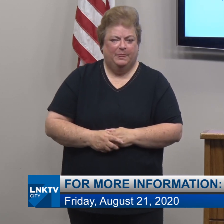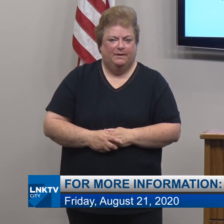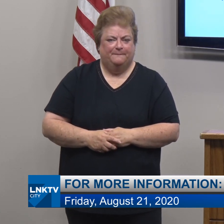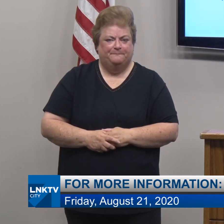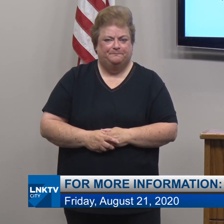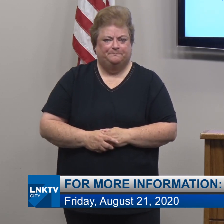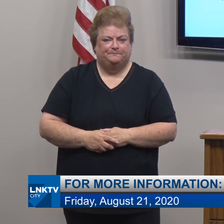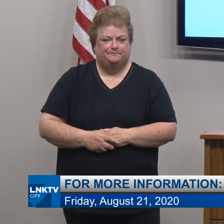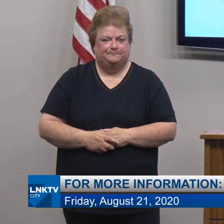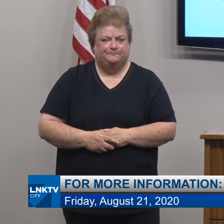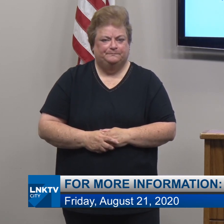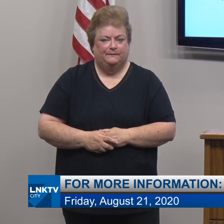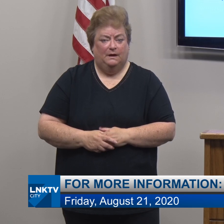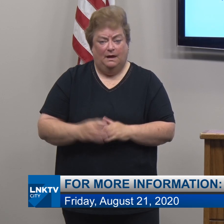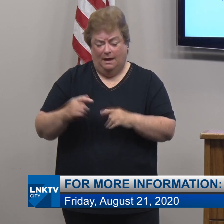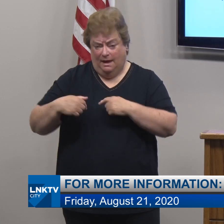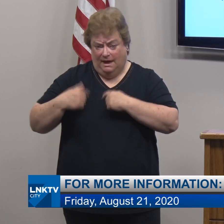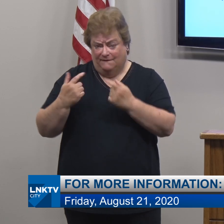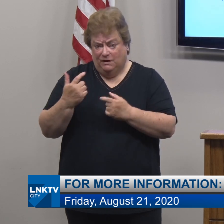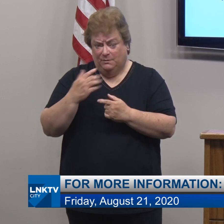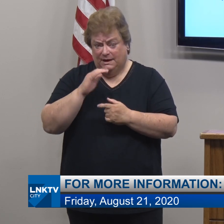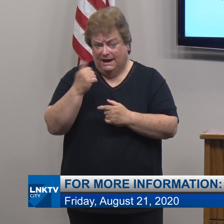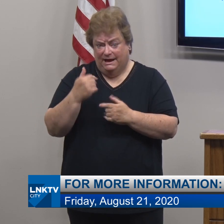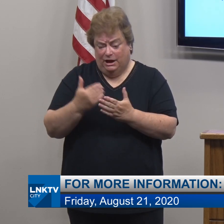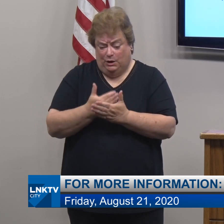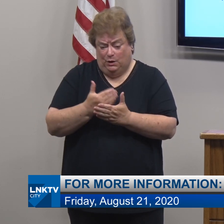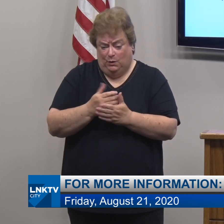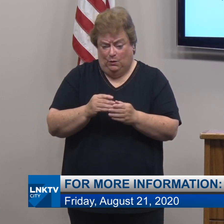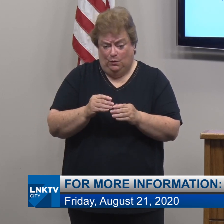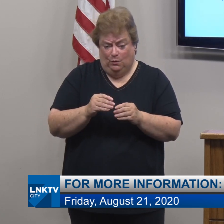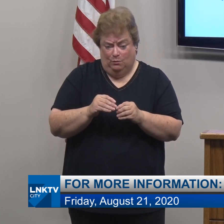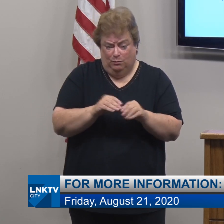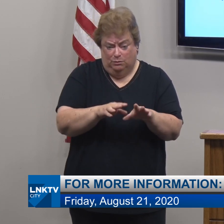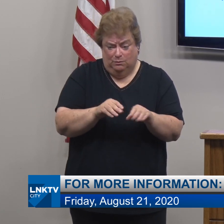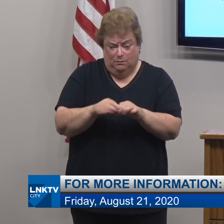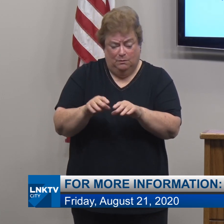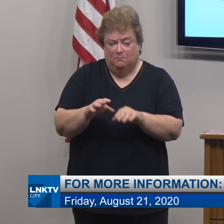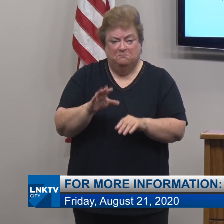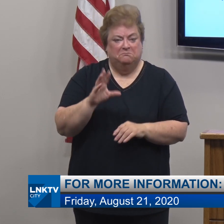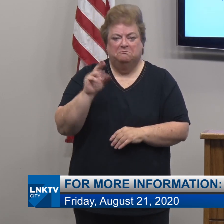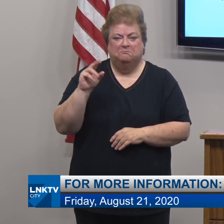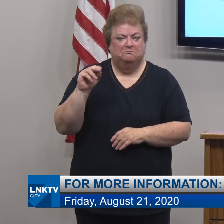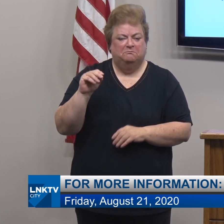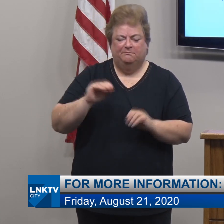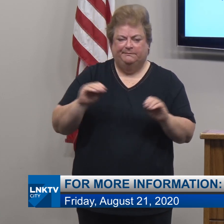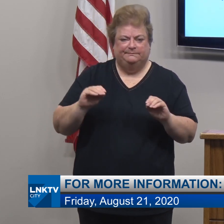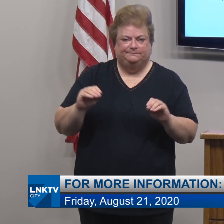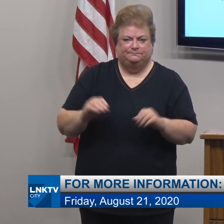And have there been any new outbreaks? No new outbreaks.